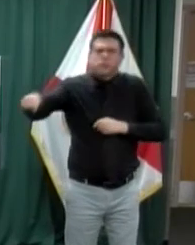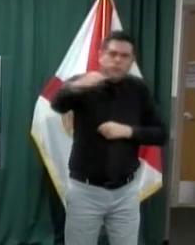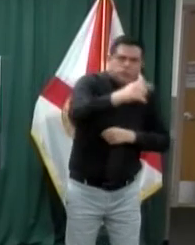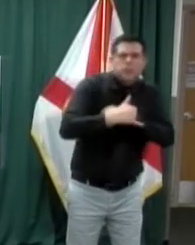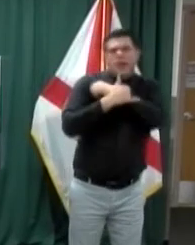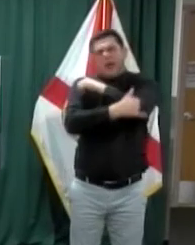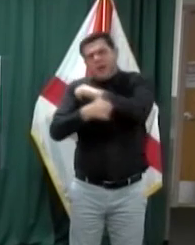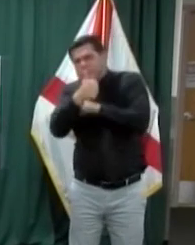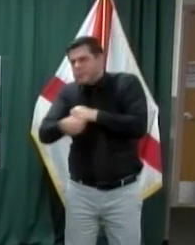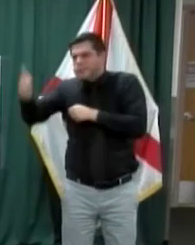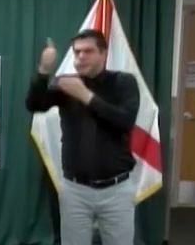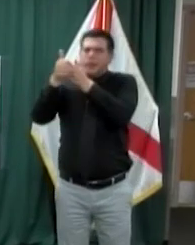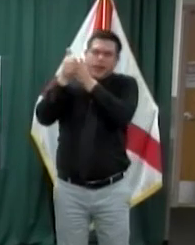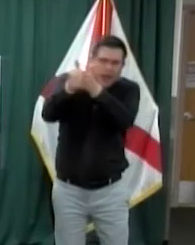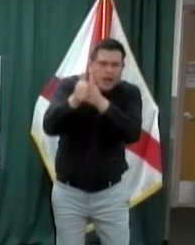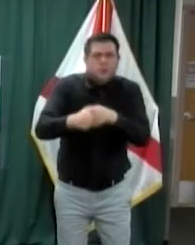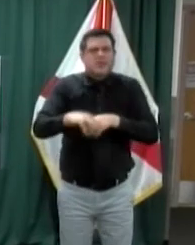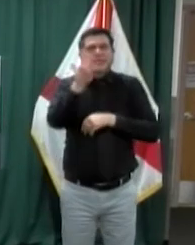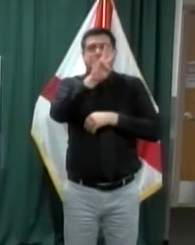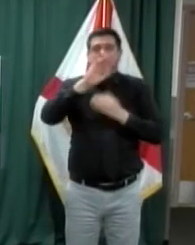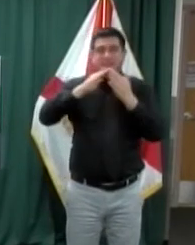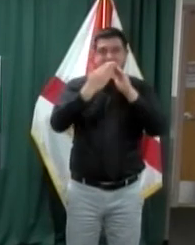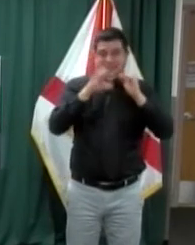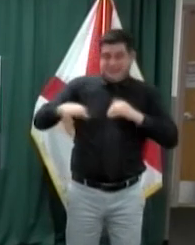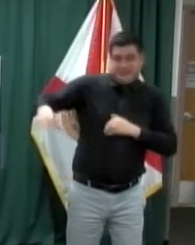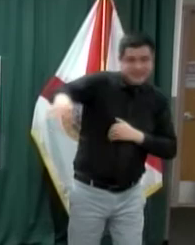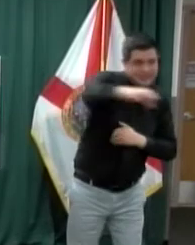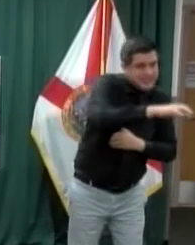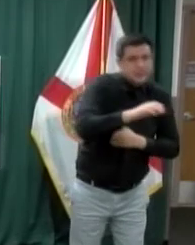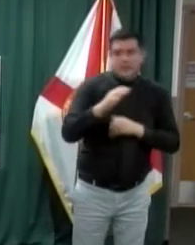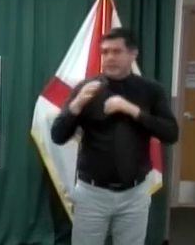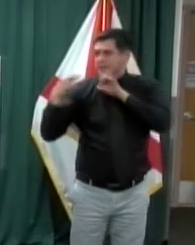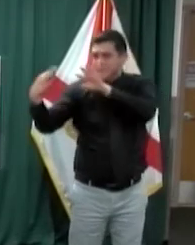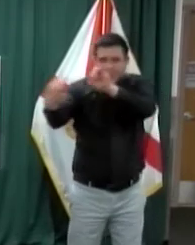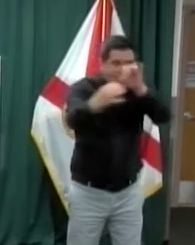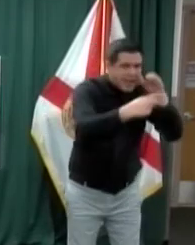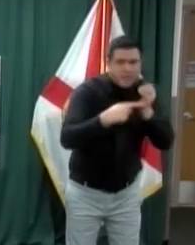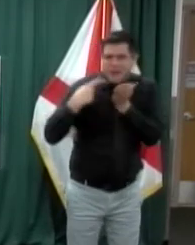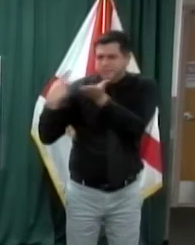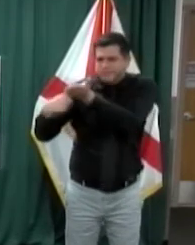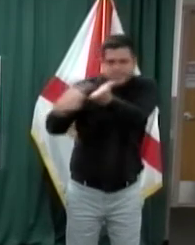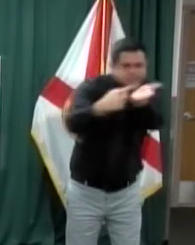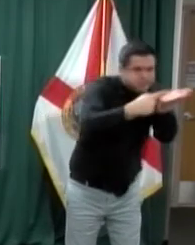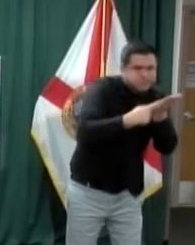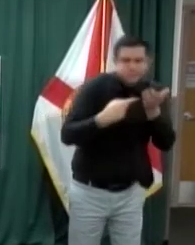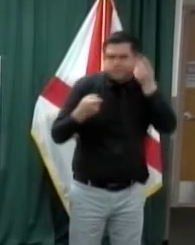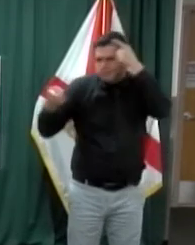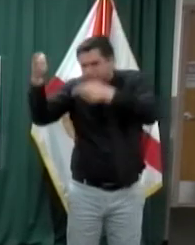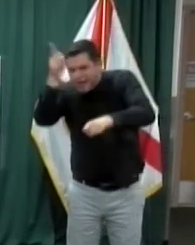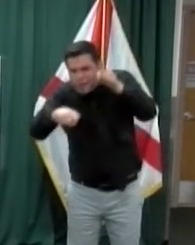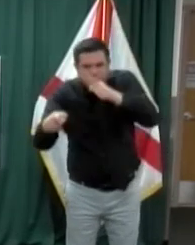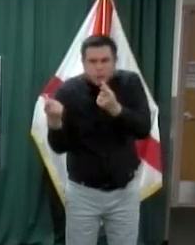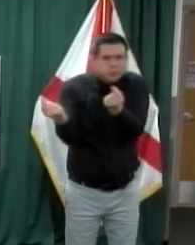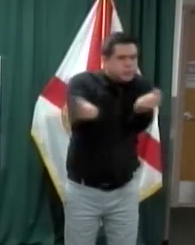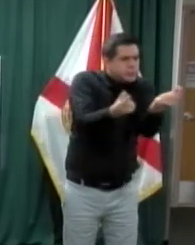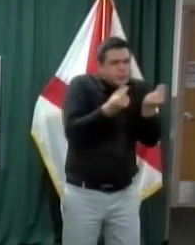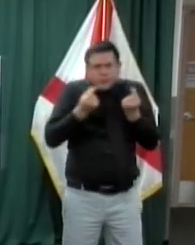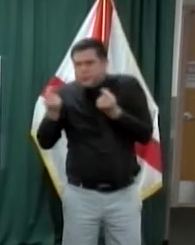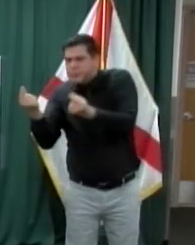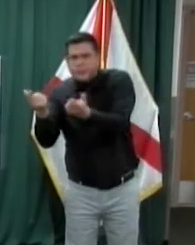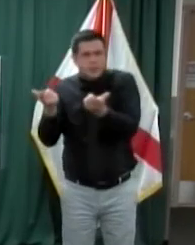will take to open this county and the cities based on the information we receive, you know, once the governor makes those